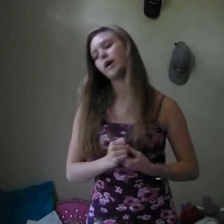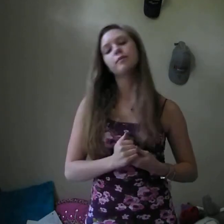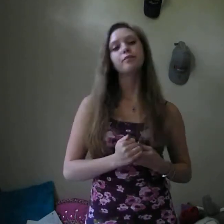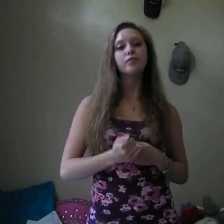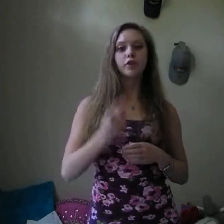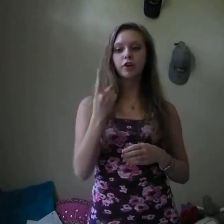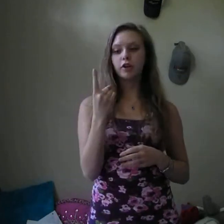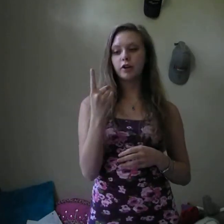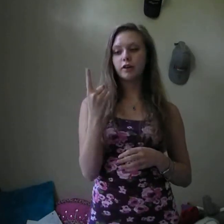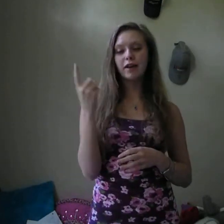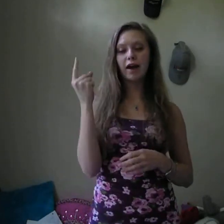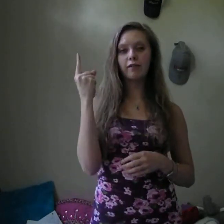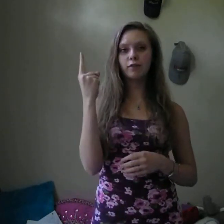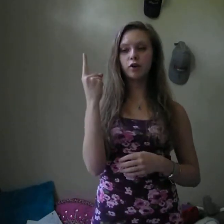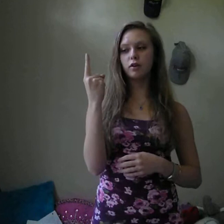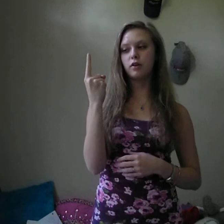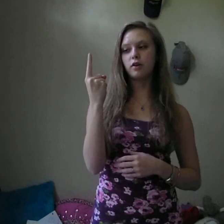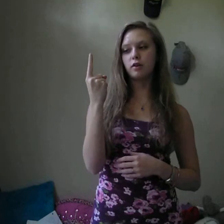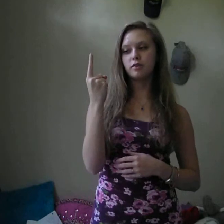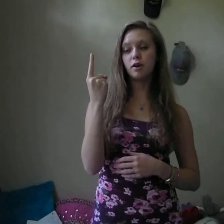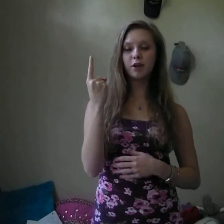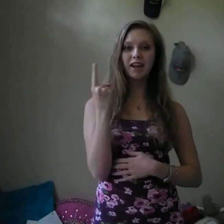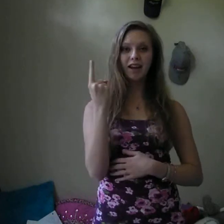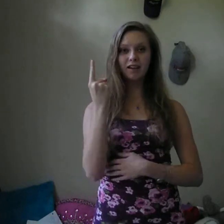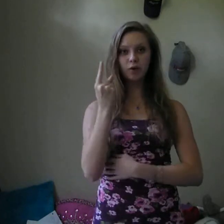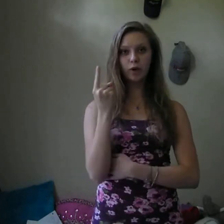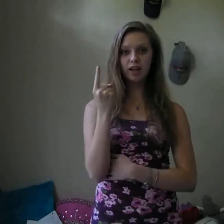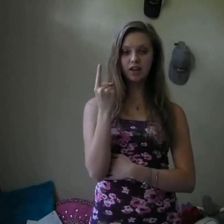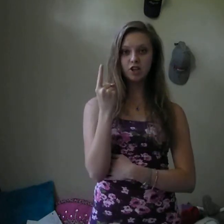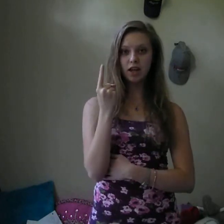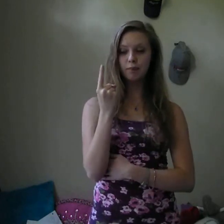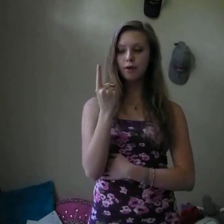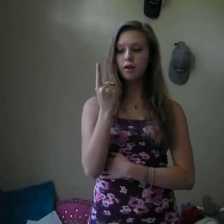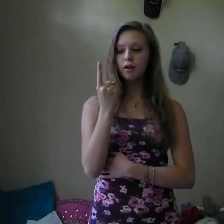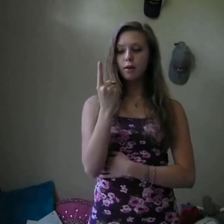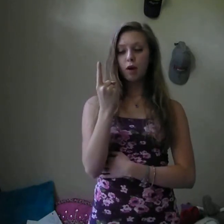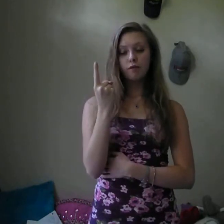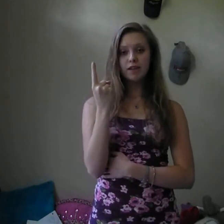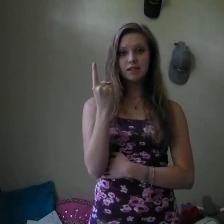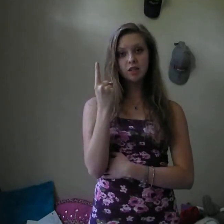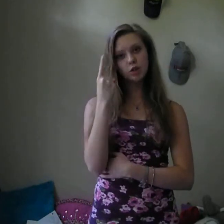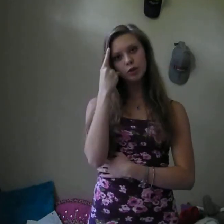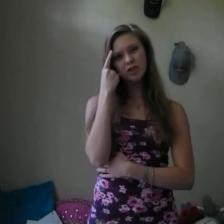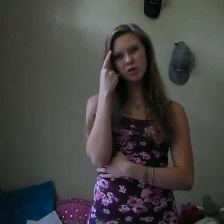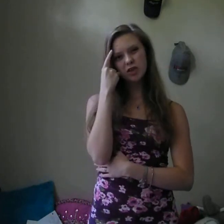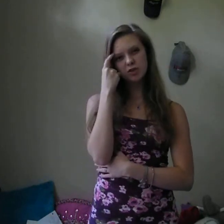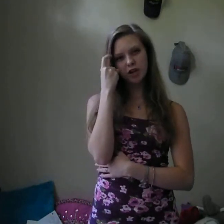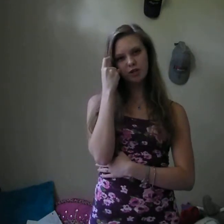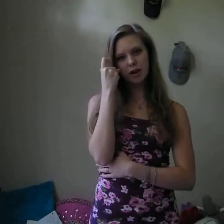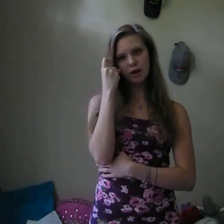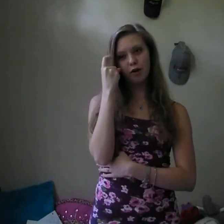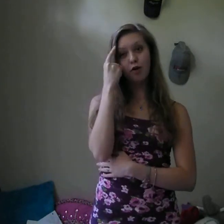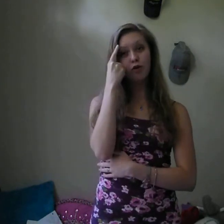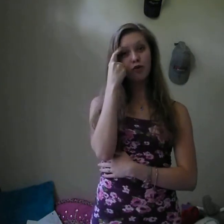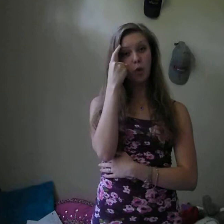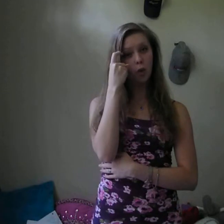4, you're going to have your dominant hand in a 1 hand shape, palm facing you, and sort of scratch your eyebrow.